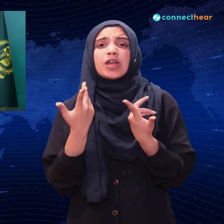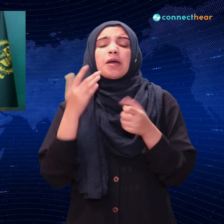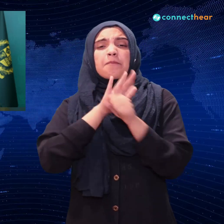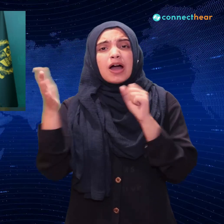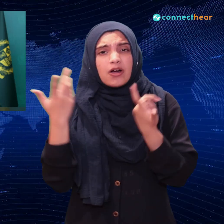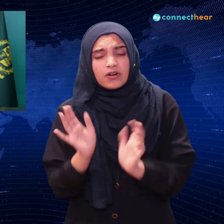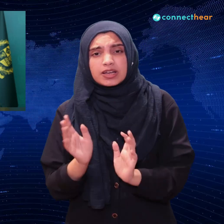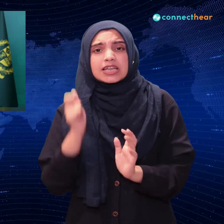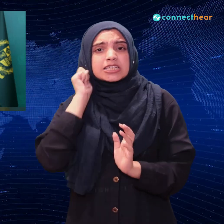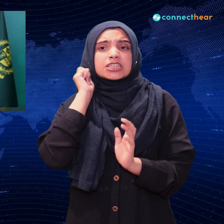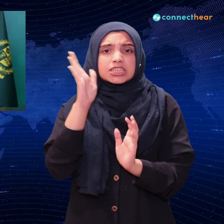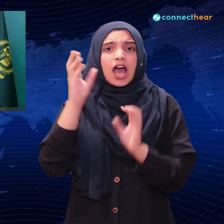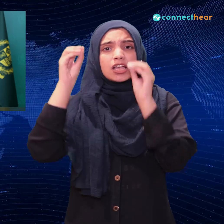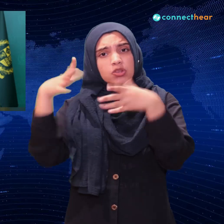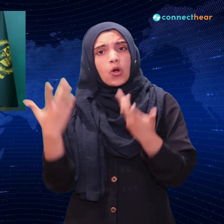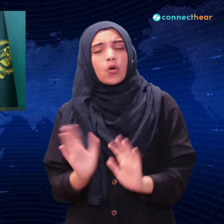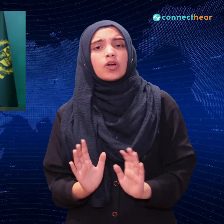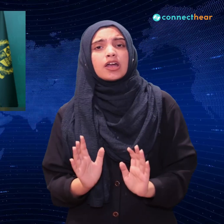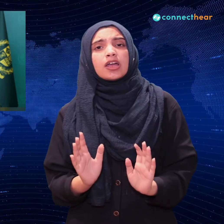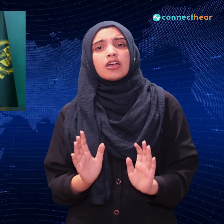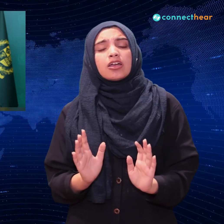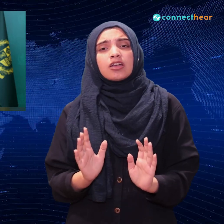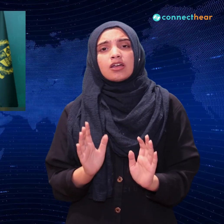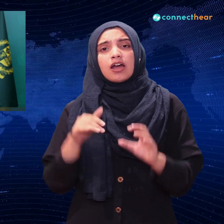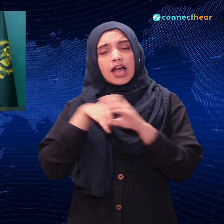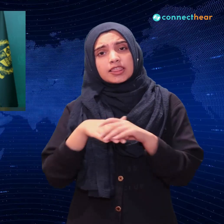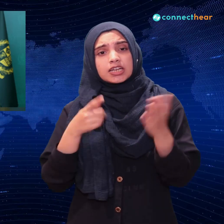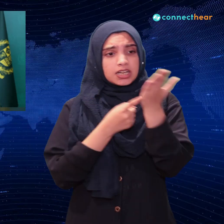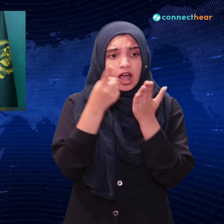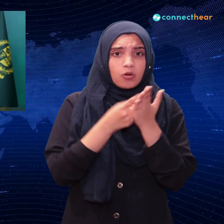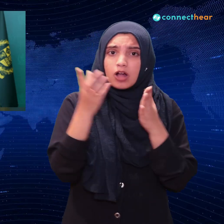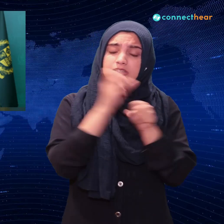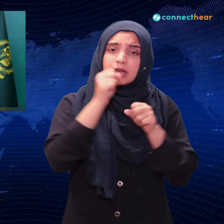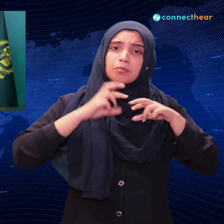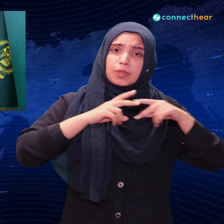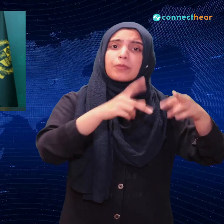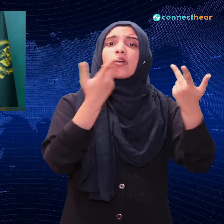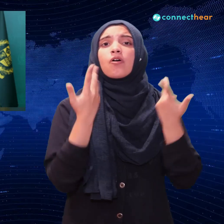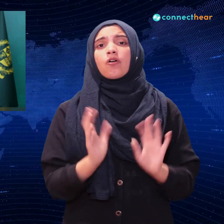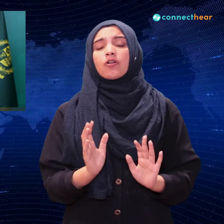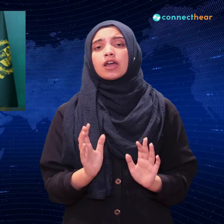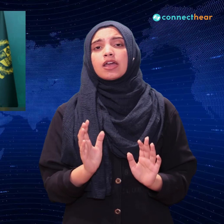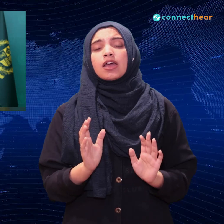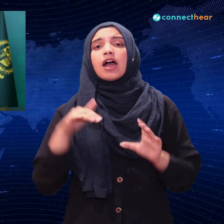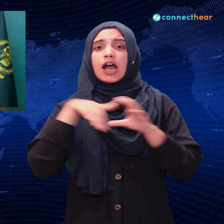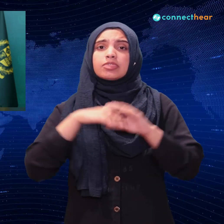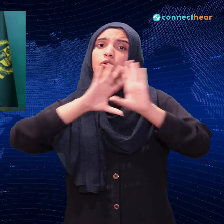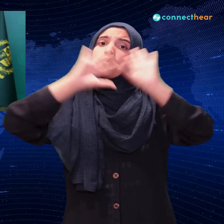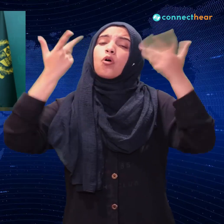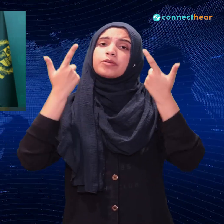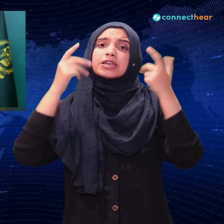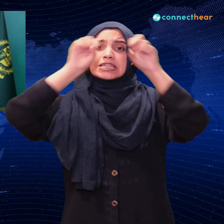collective punishments by destroying entire neighborhoods and villages. We had unveiled a detailed dossier on gross and systematic